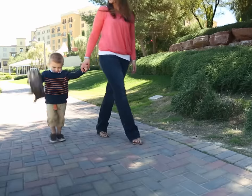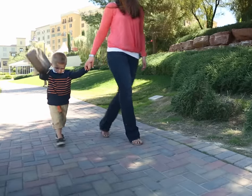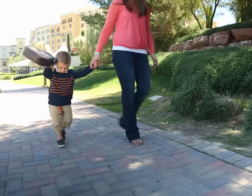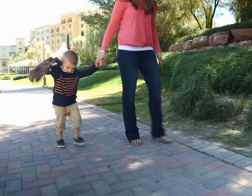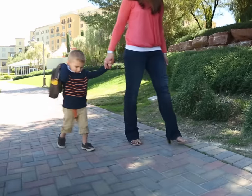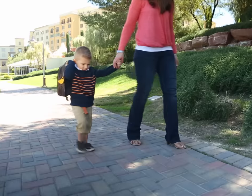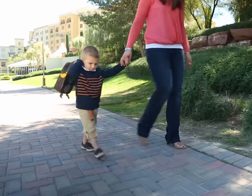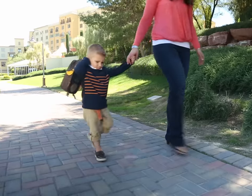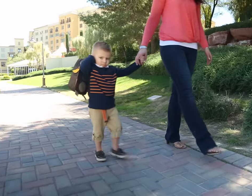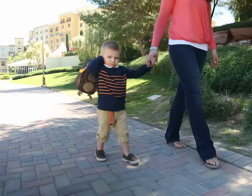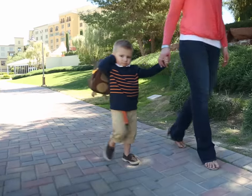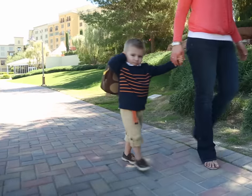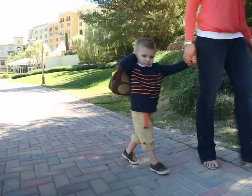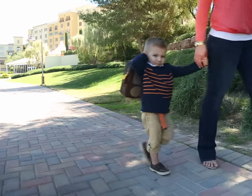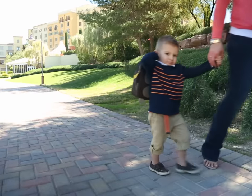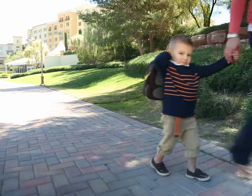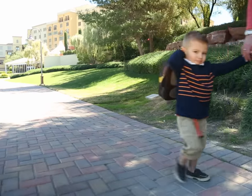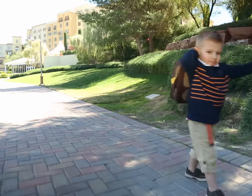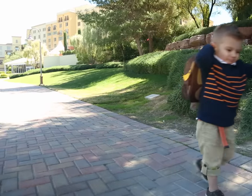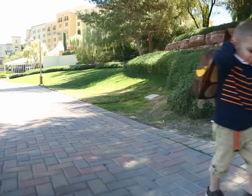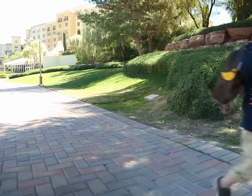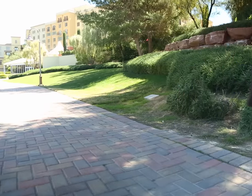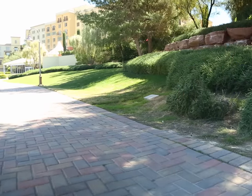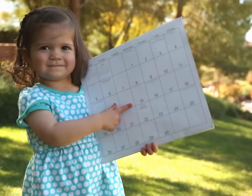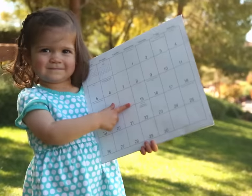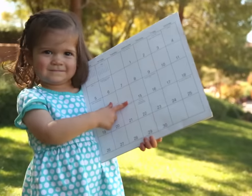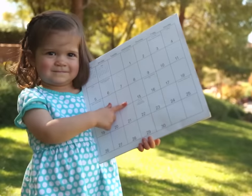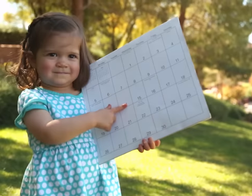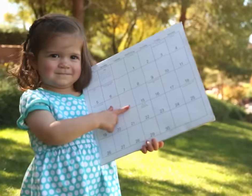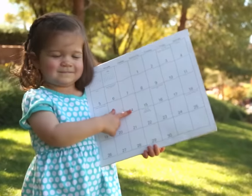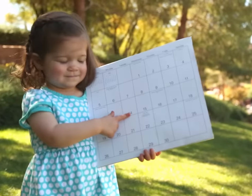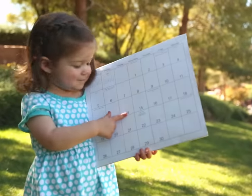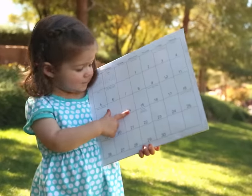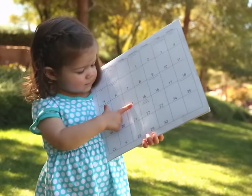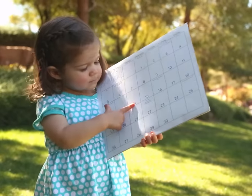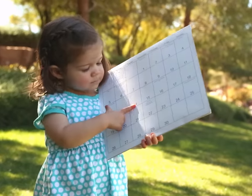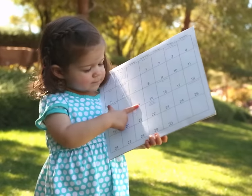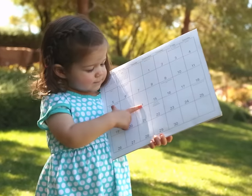Here they come, there they go. Twelve months in a year.